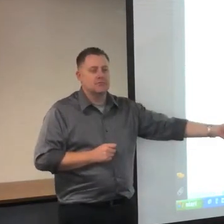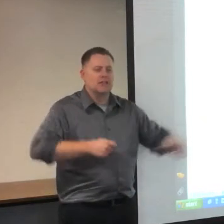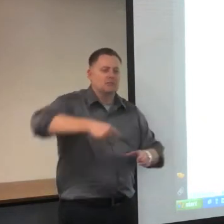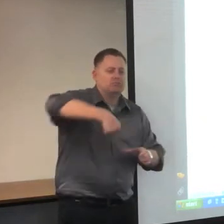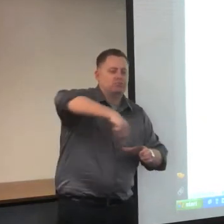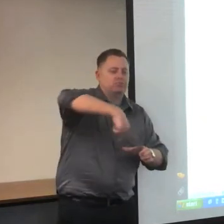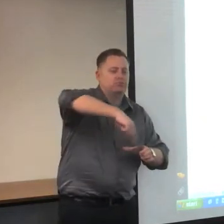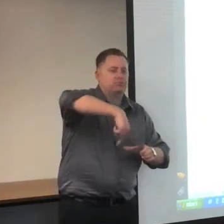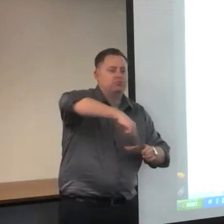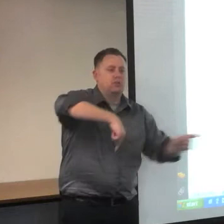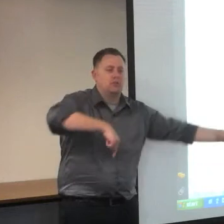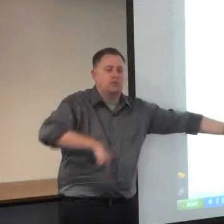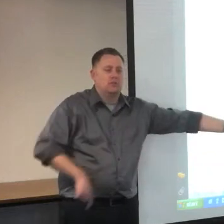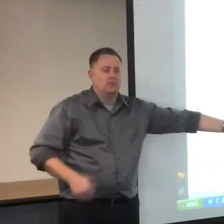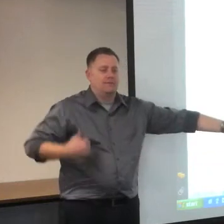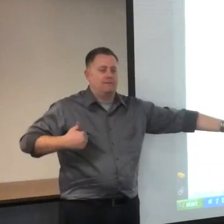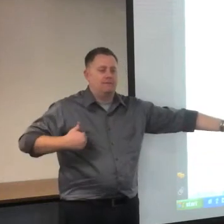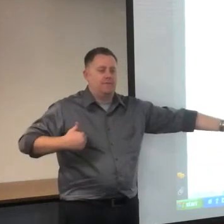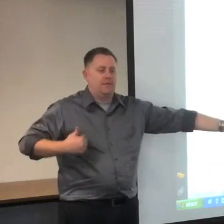I'm not cheating.